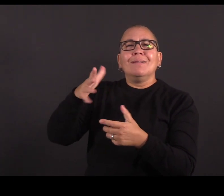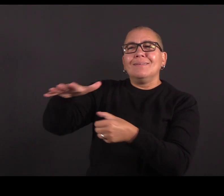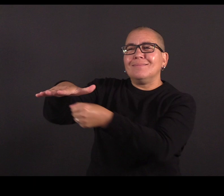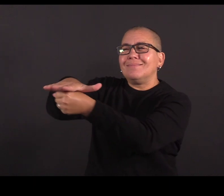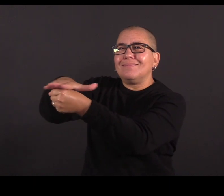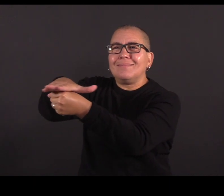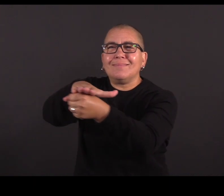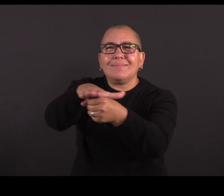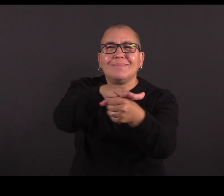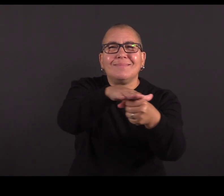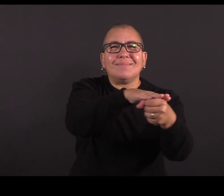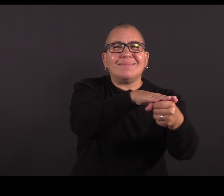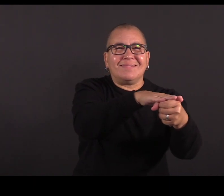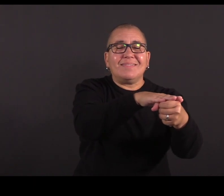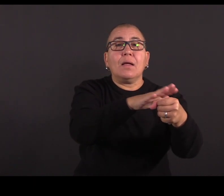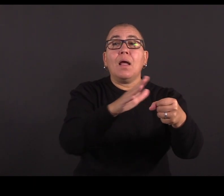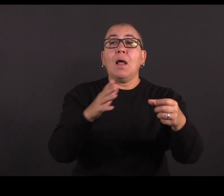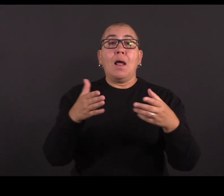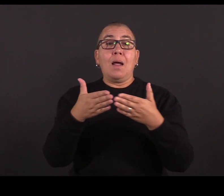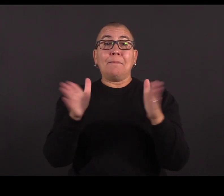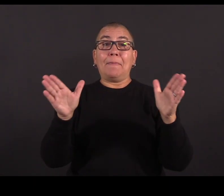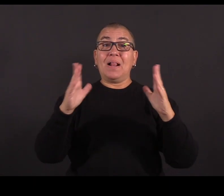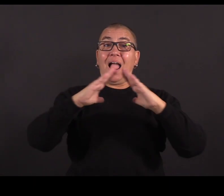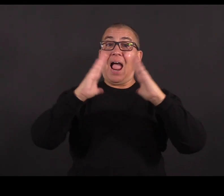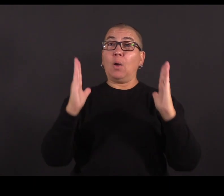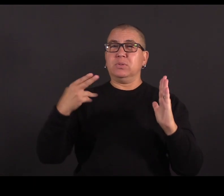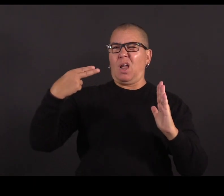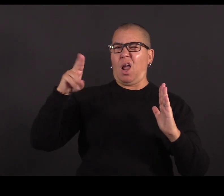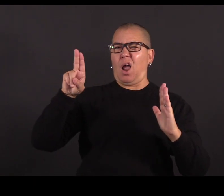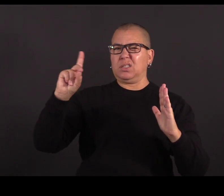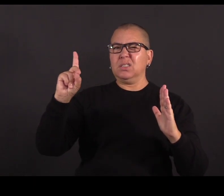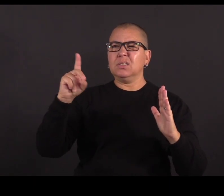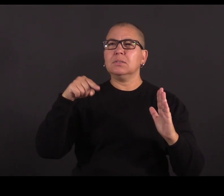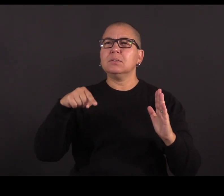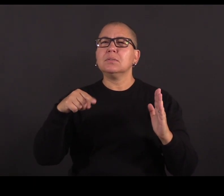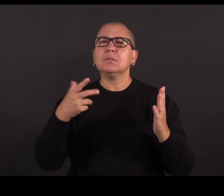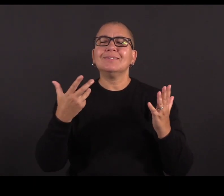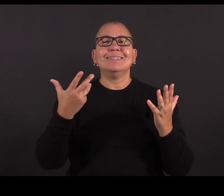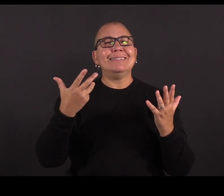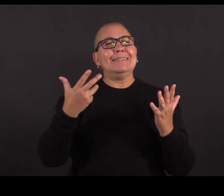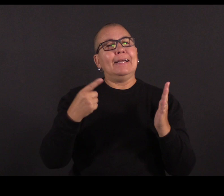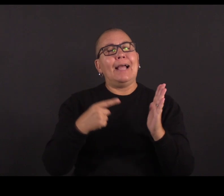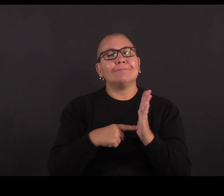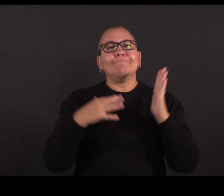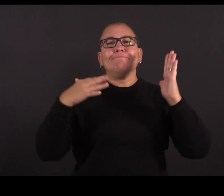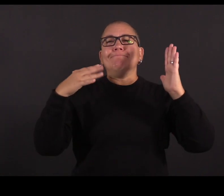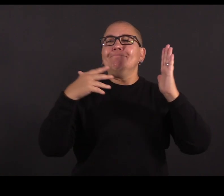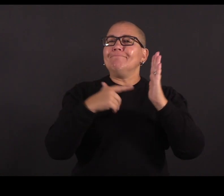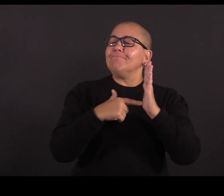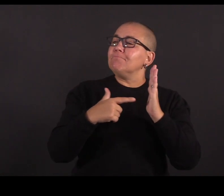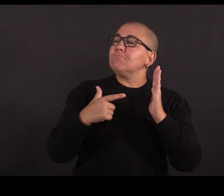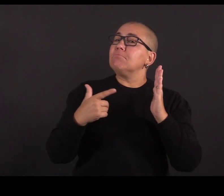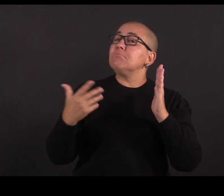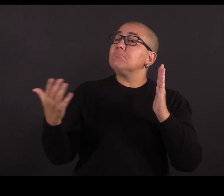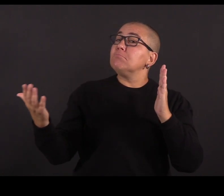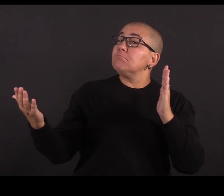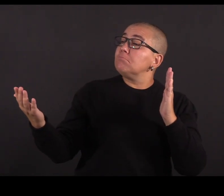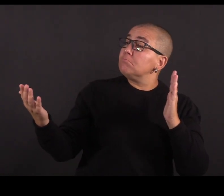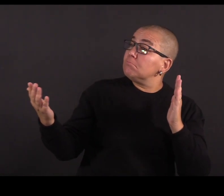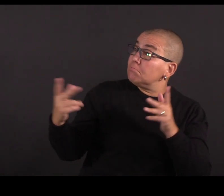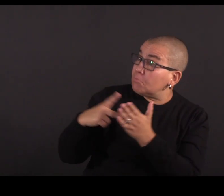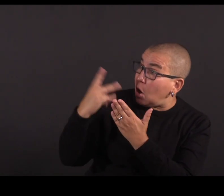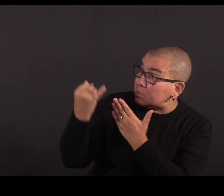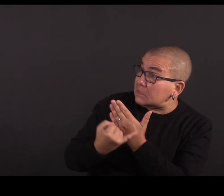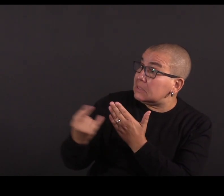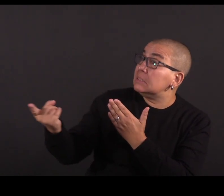The public housing authority will periodically open the project for applicants,